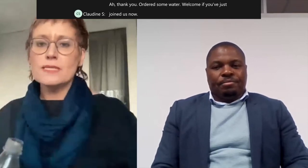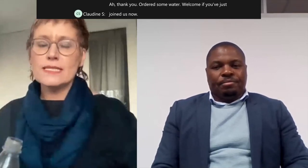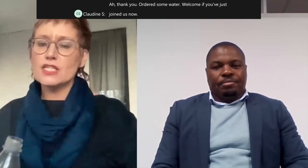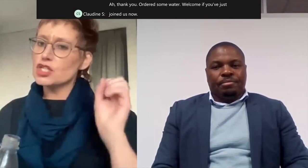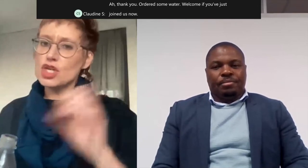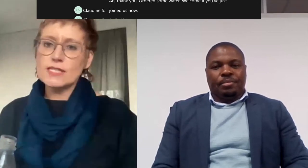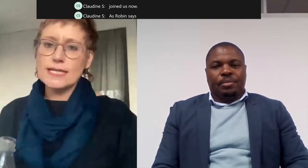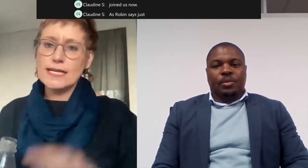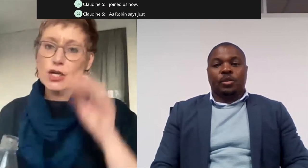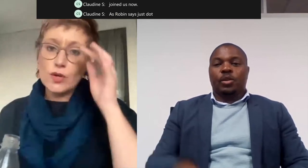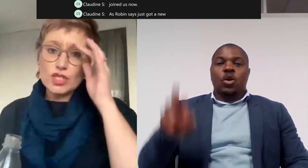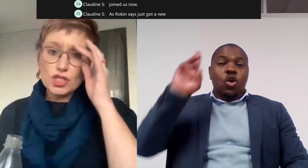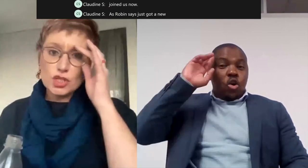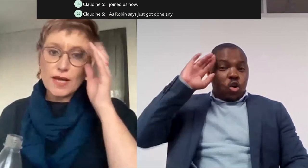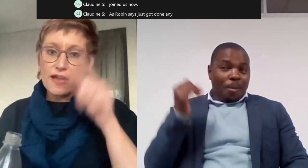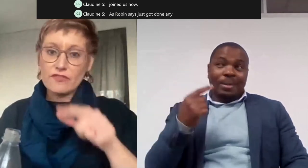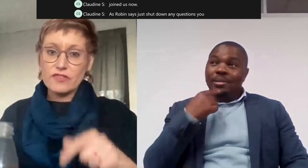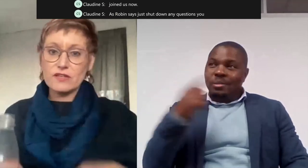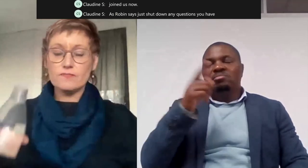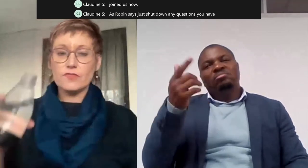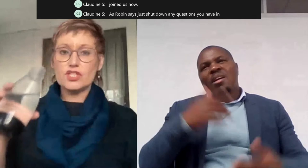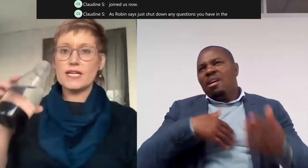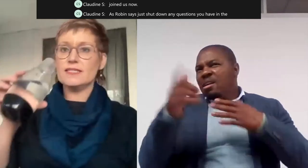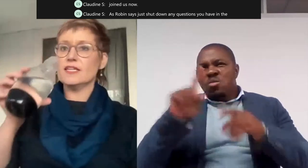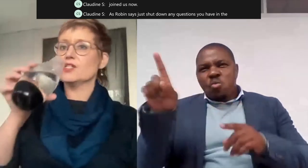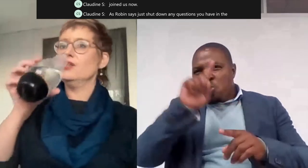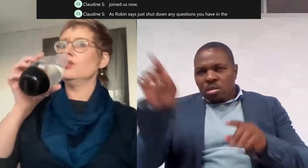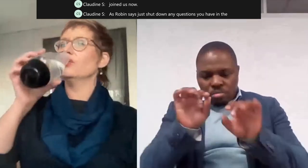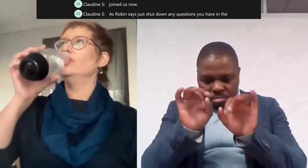As Robin says, just jot down any questions you have in the chat section.